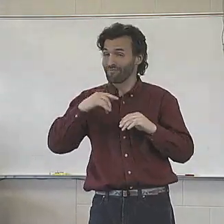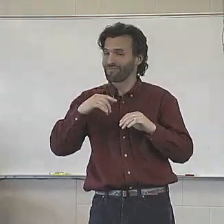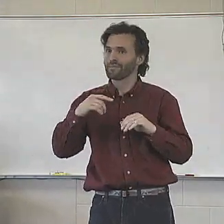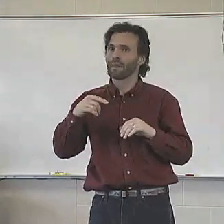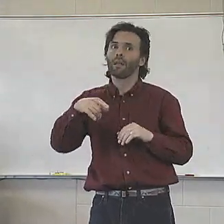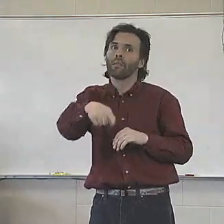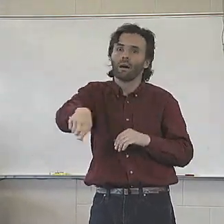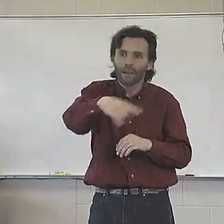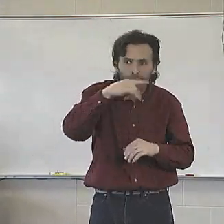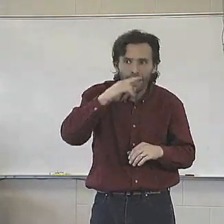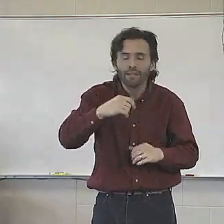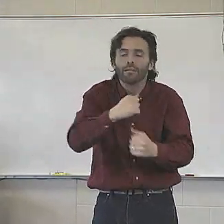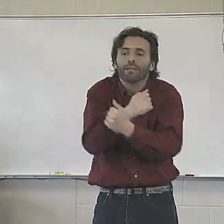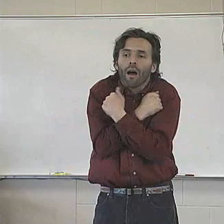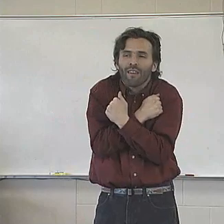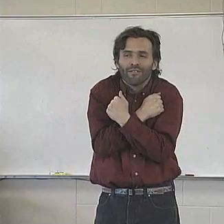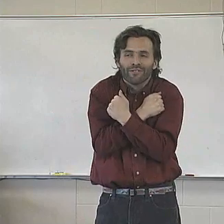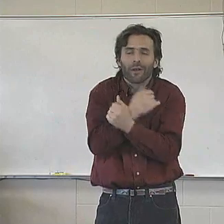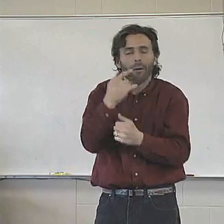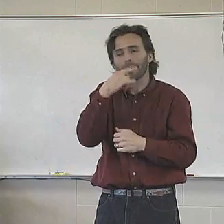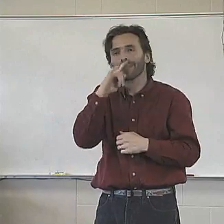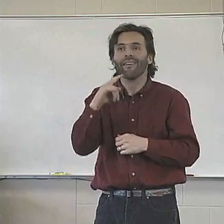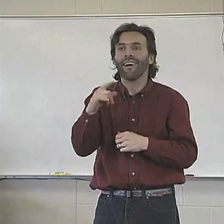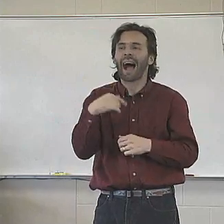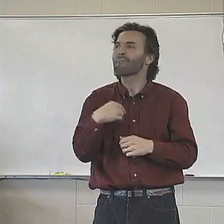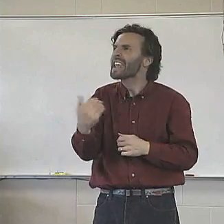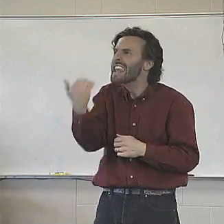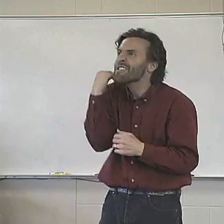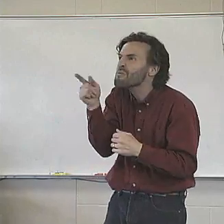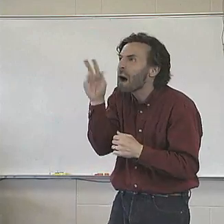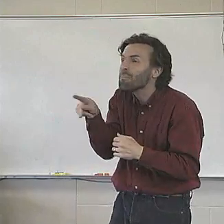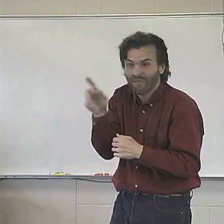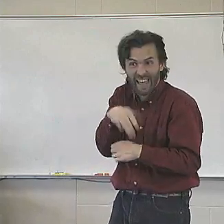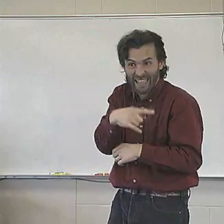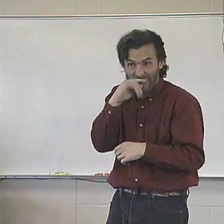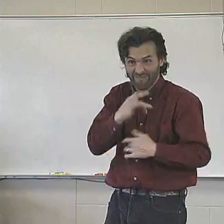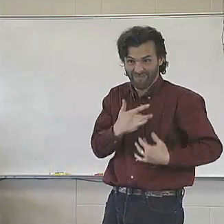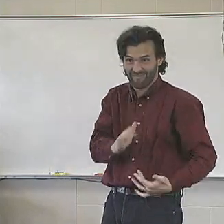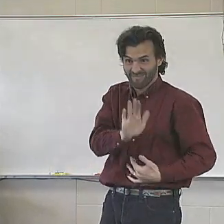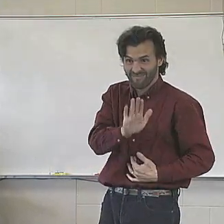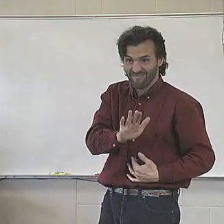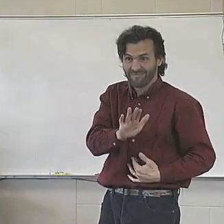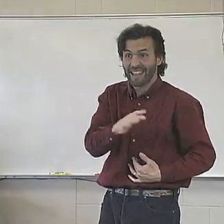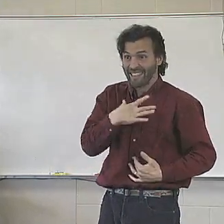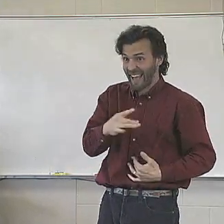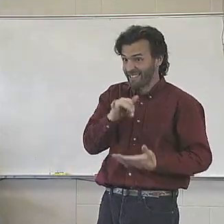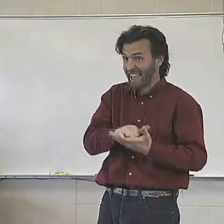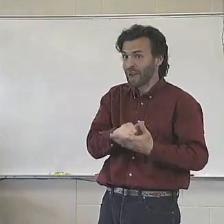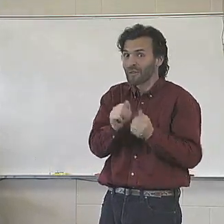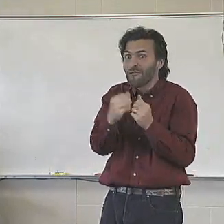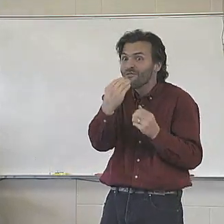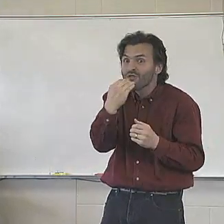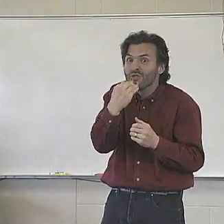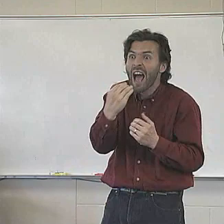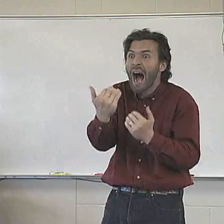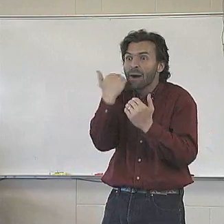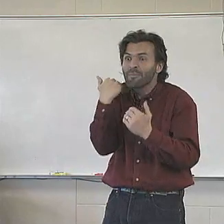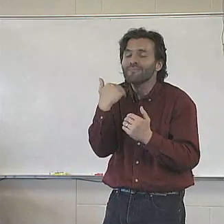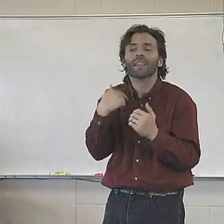just love it, because you know how little kids always say, I'm going to eat you up? They always like stuff that has to do with food, is a story called The Fat